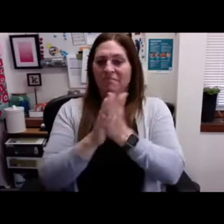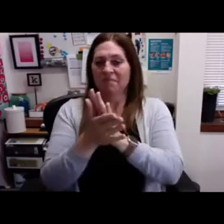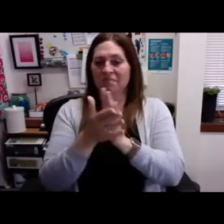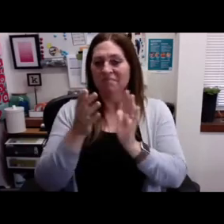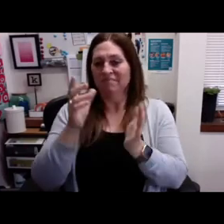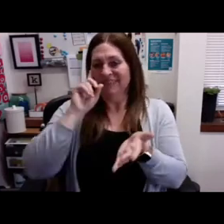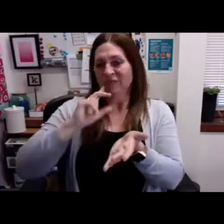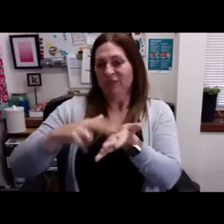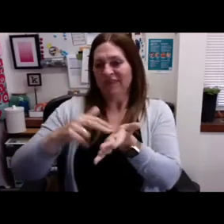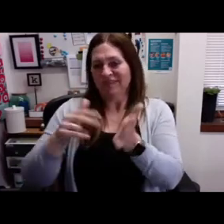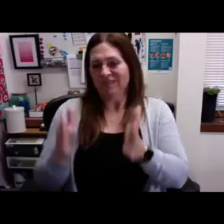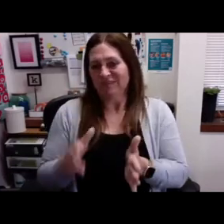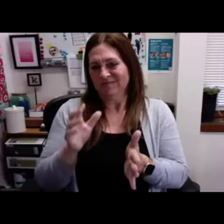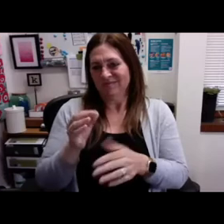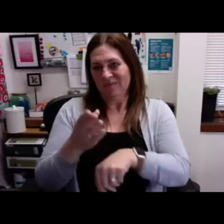students,